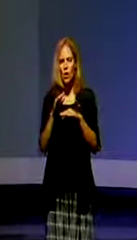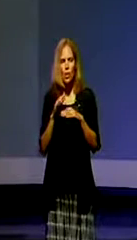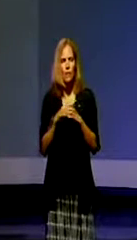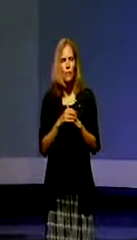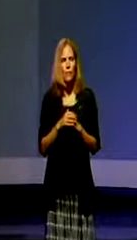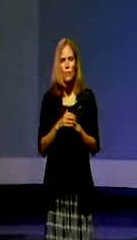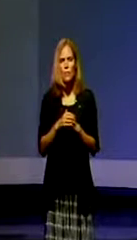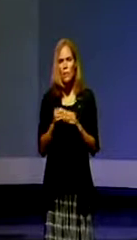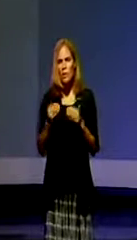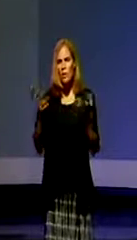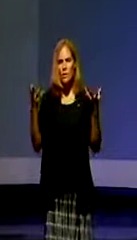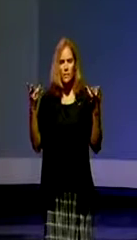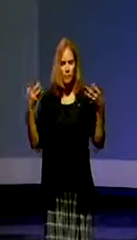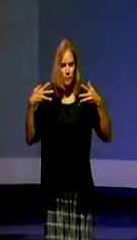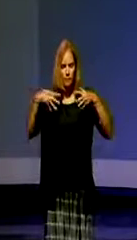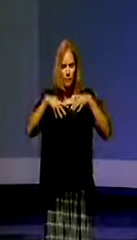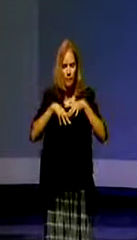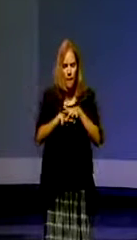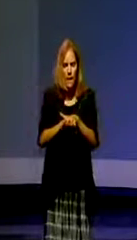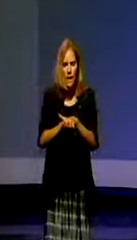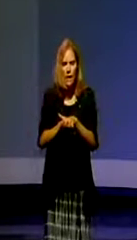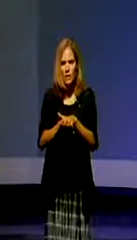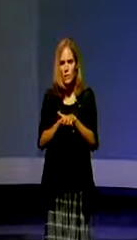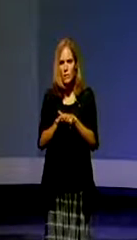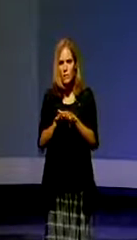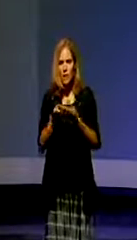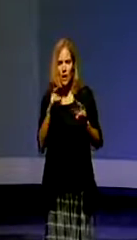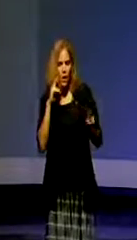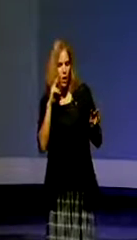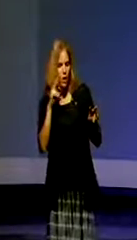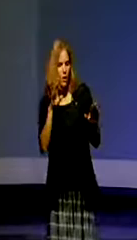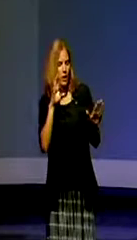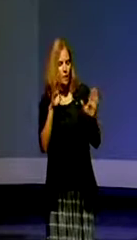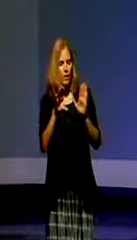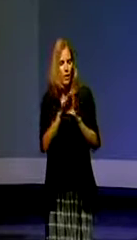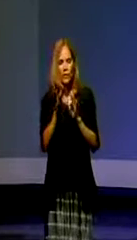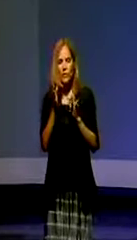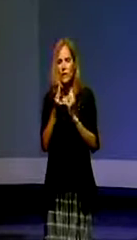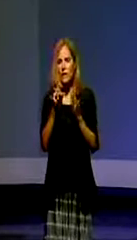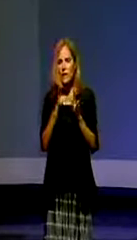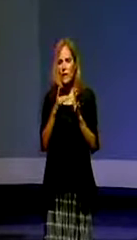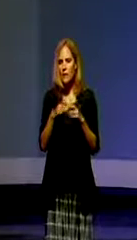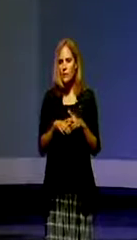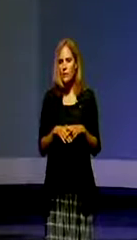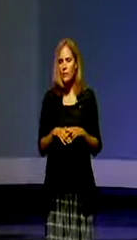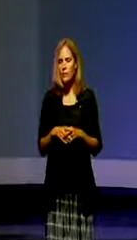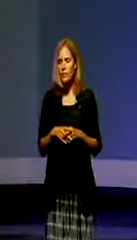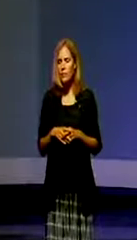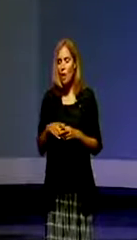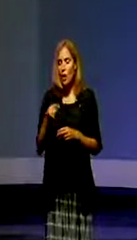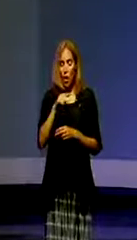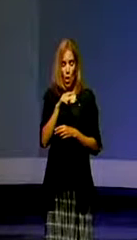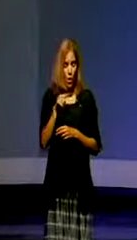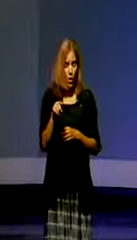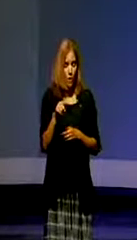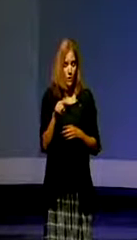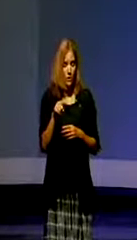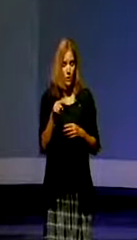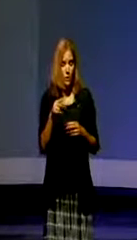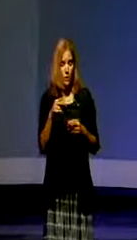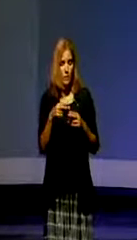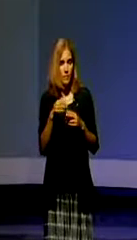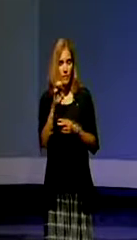more mainstream kind of a looking picture of Christianity, that those that call